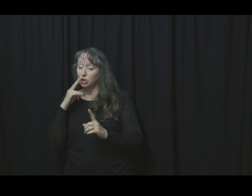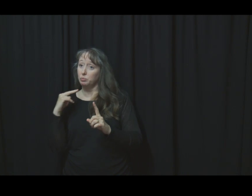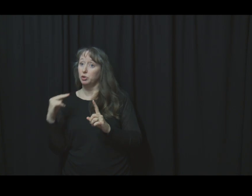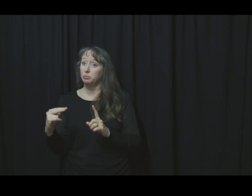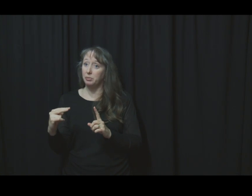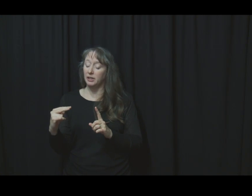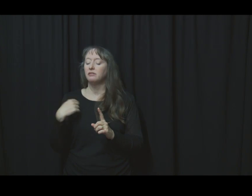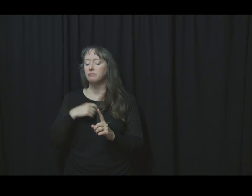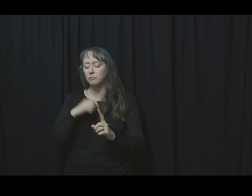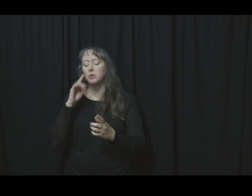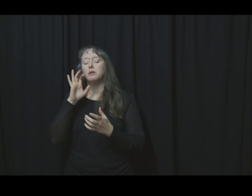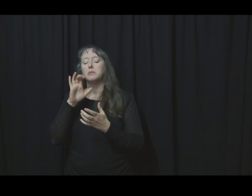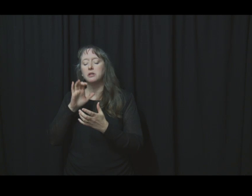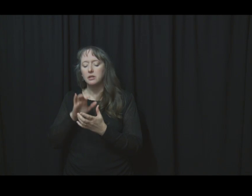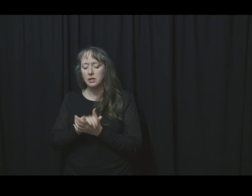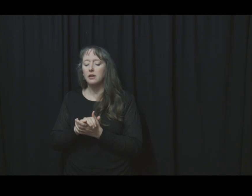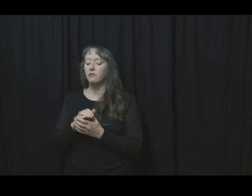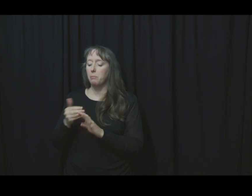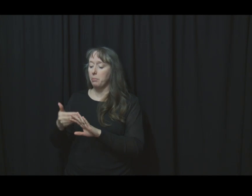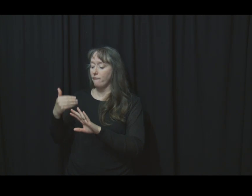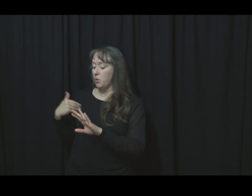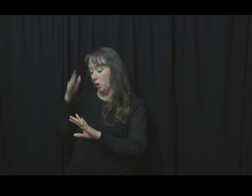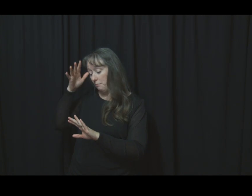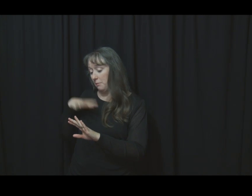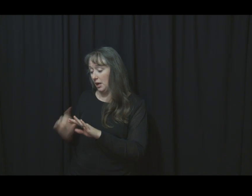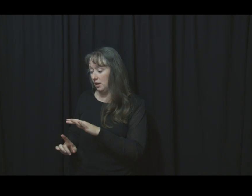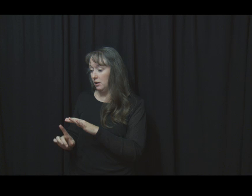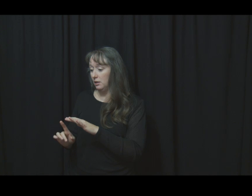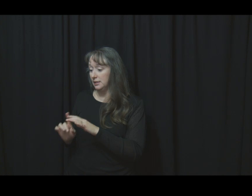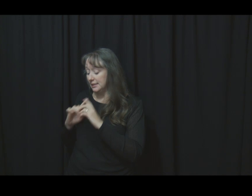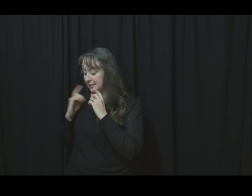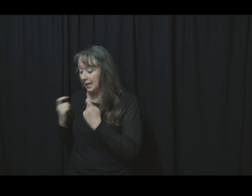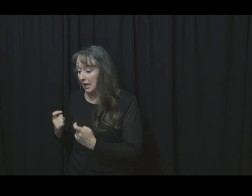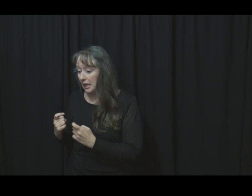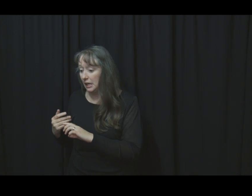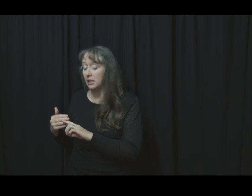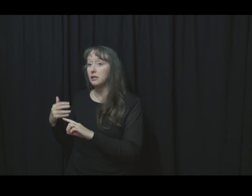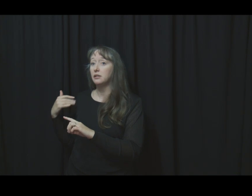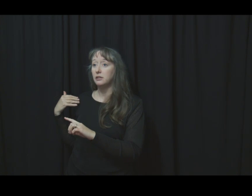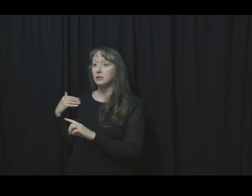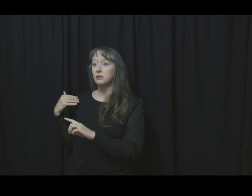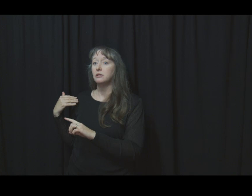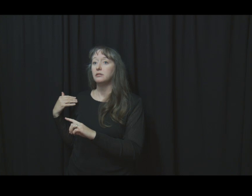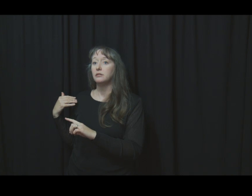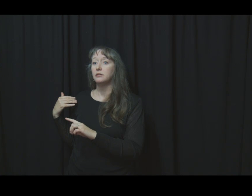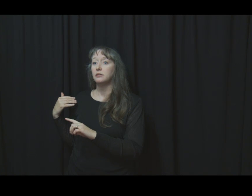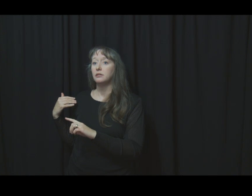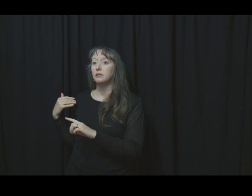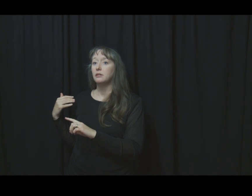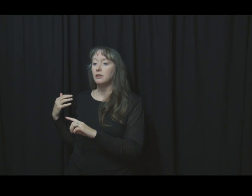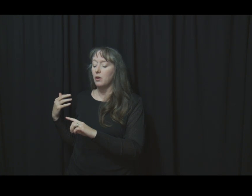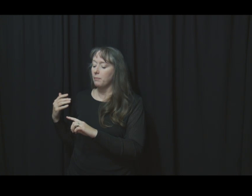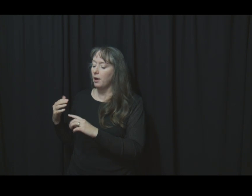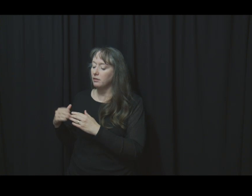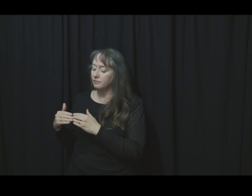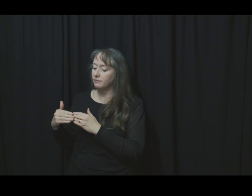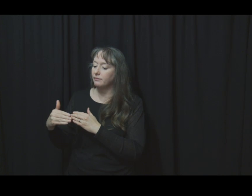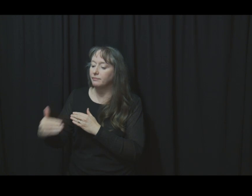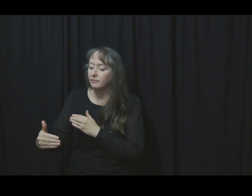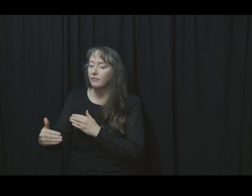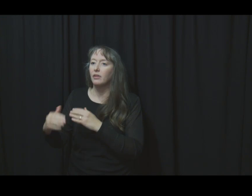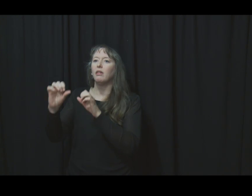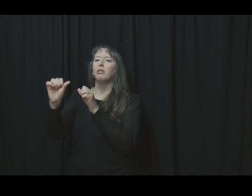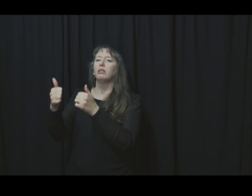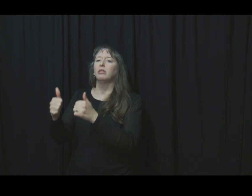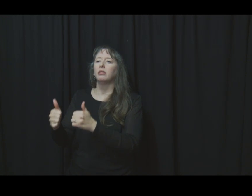before man sinned, you know, there was digestion and so on, but because of the fall, now things are running down. God doesn't hold everything together as